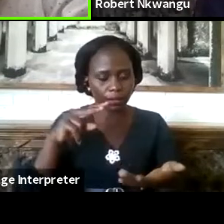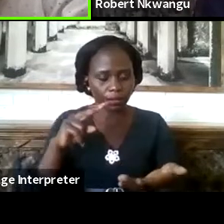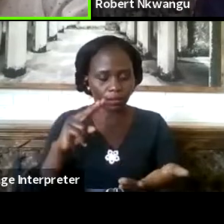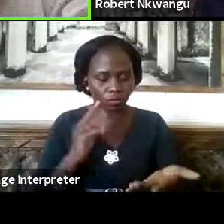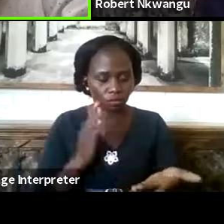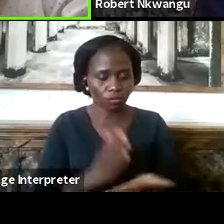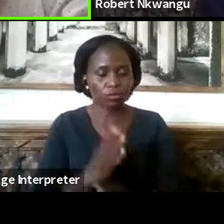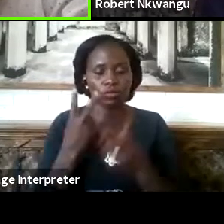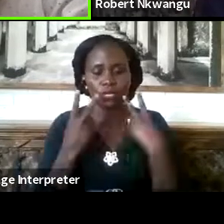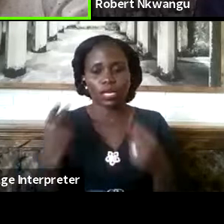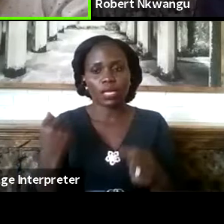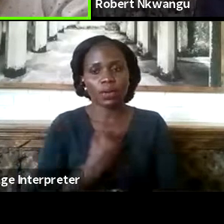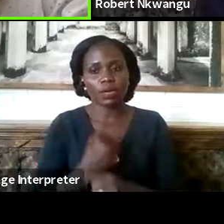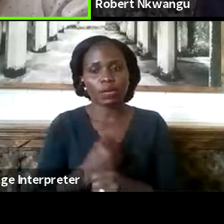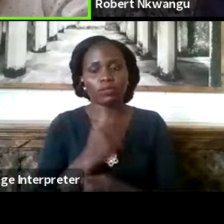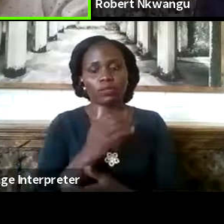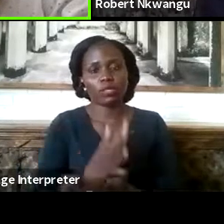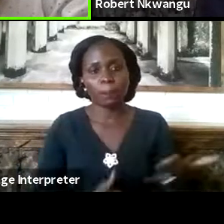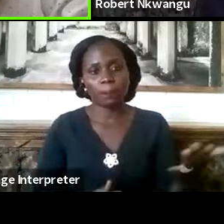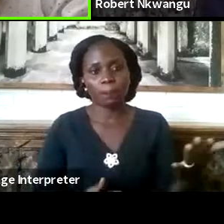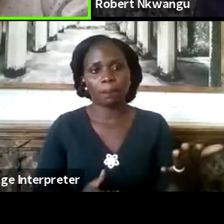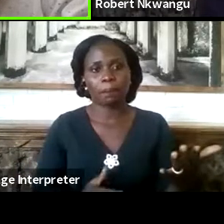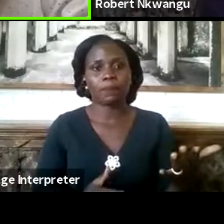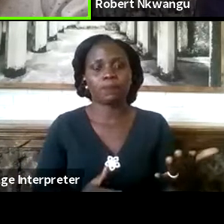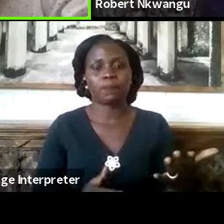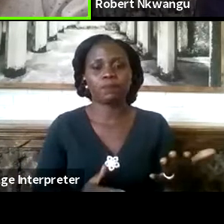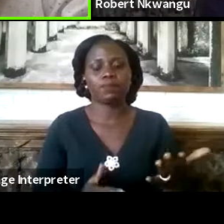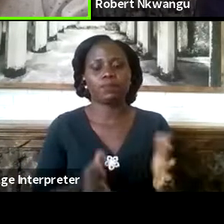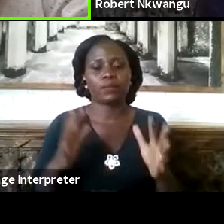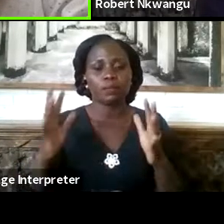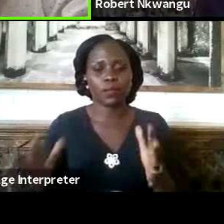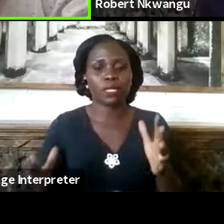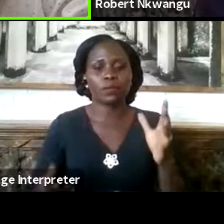these big platforms, Facebook,